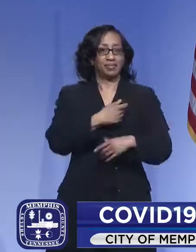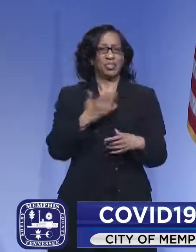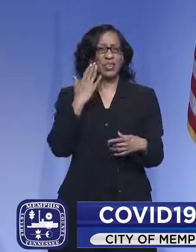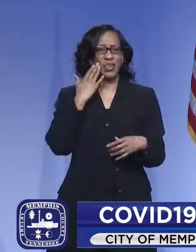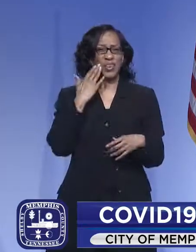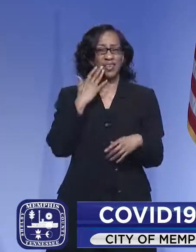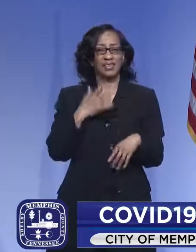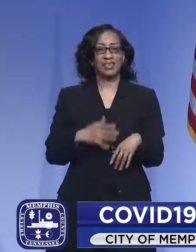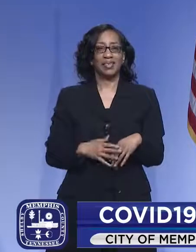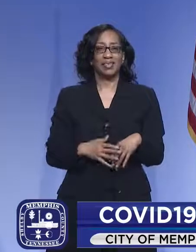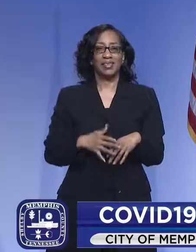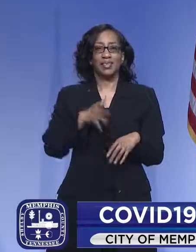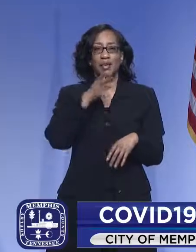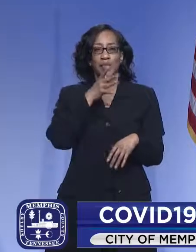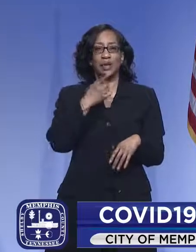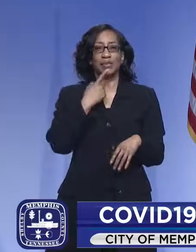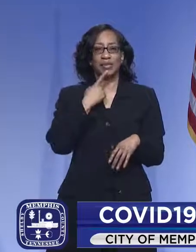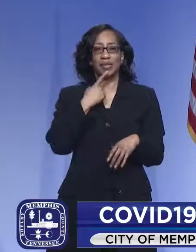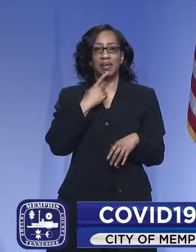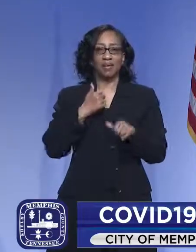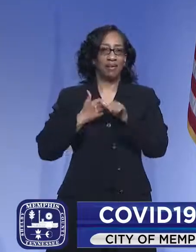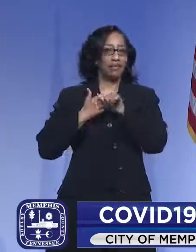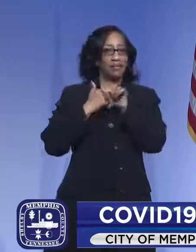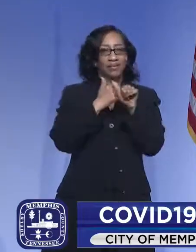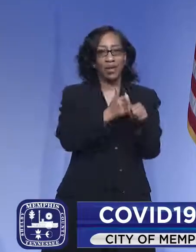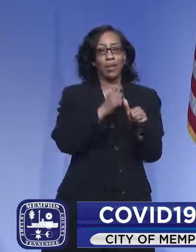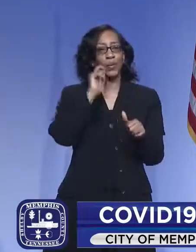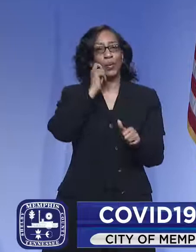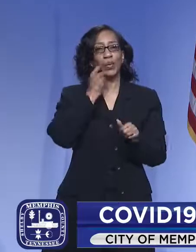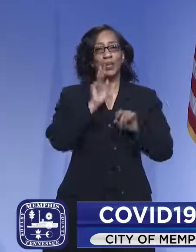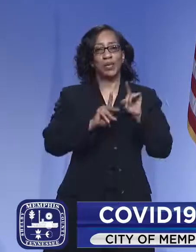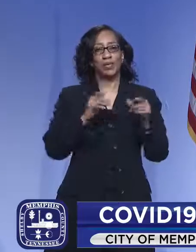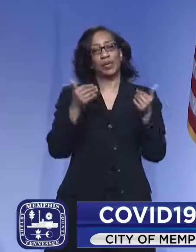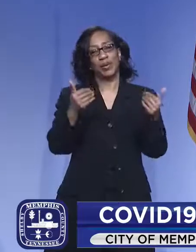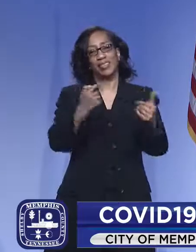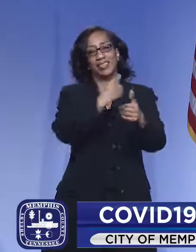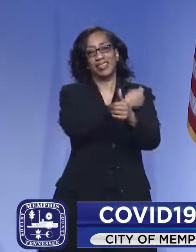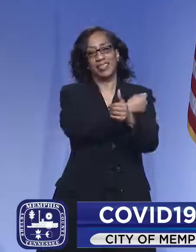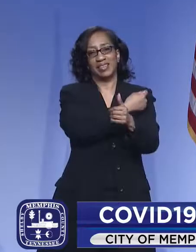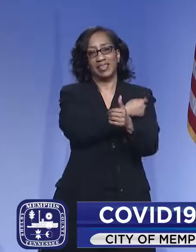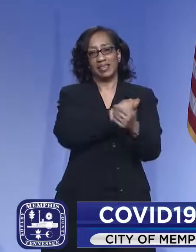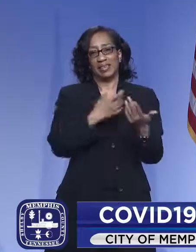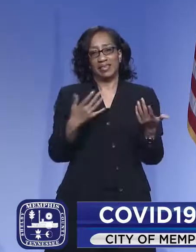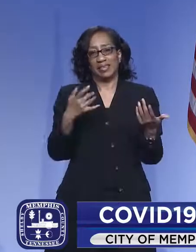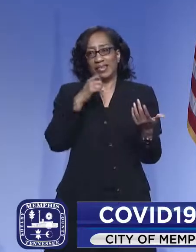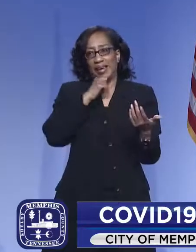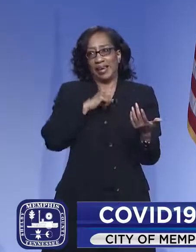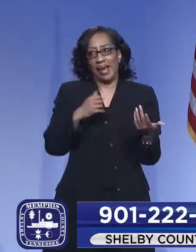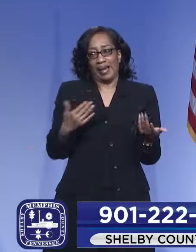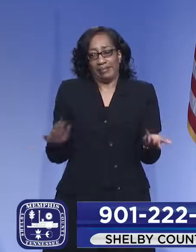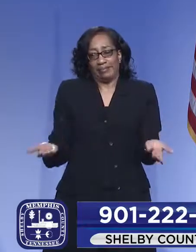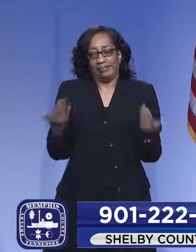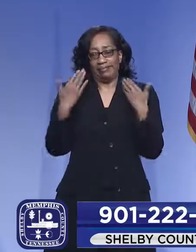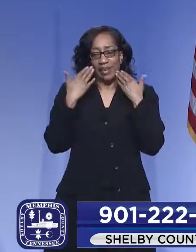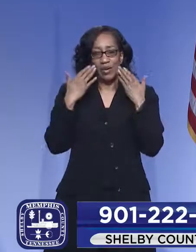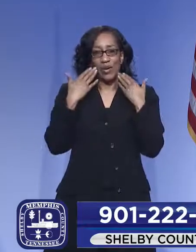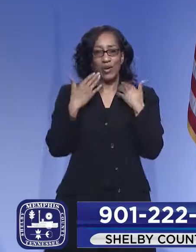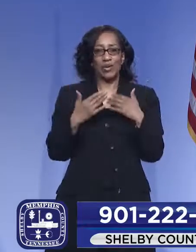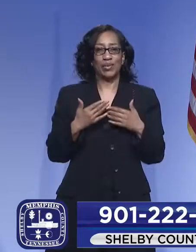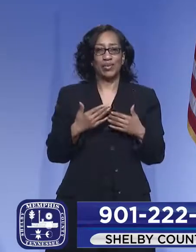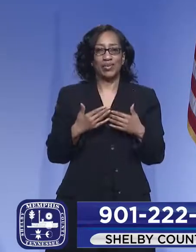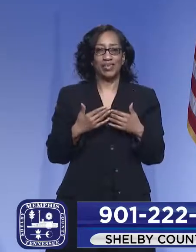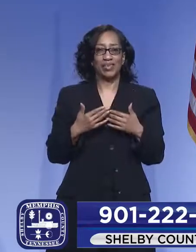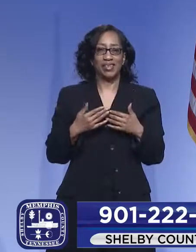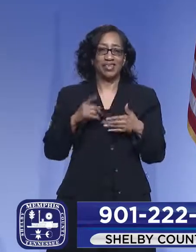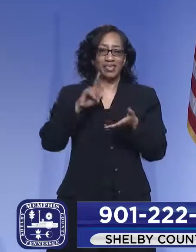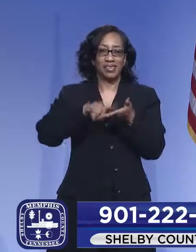you, please follow the trend. Do what the cool kids are doing. I'm not sure what this age is. I guess I need a like on TikTok or something, getting